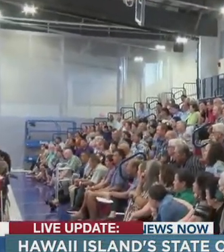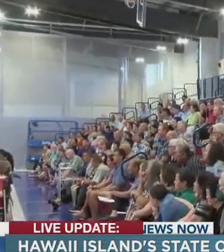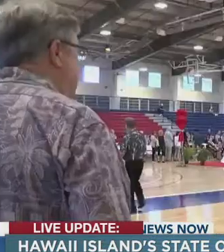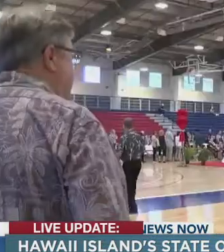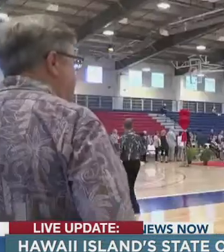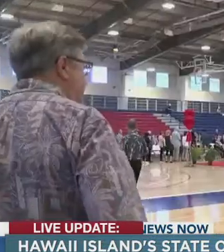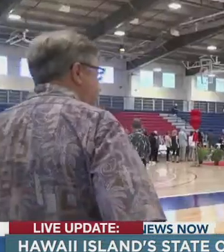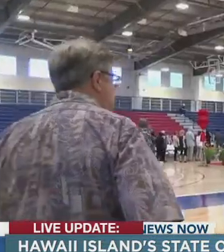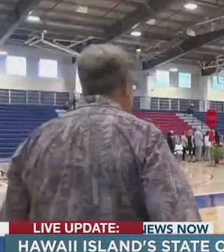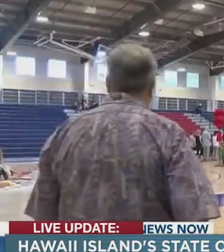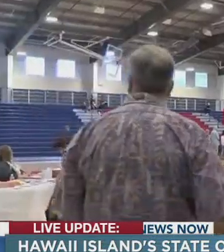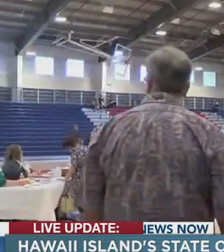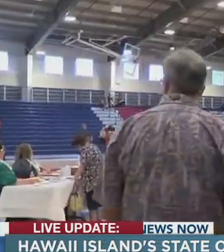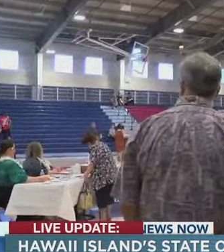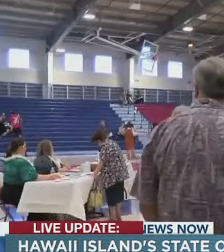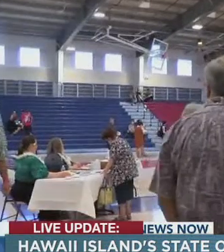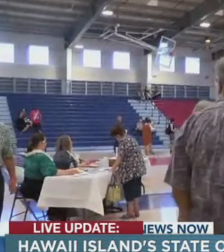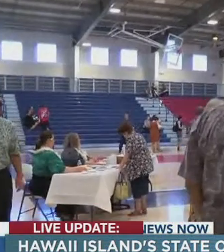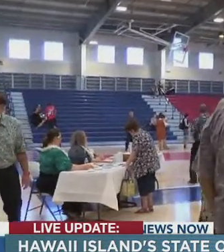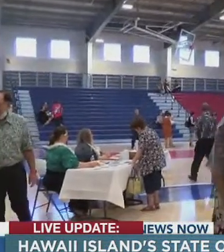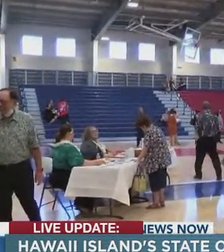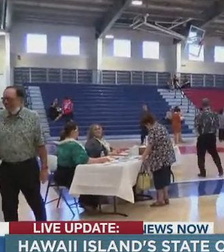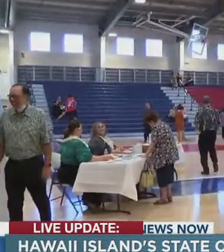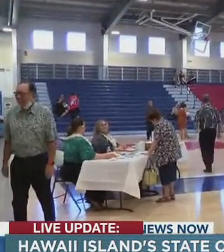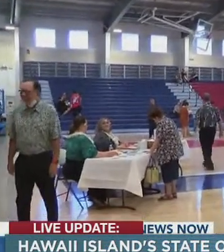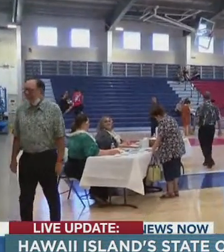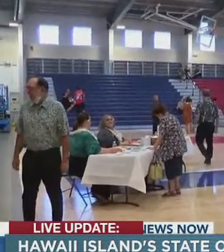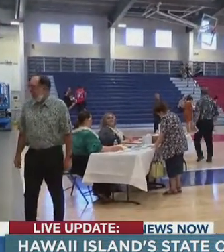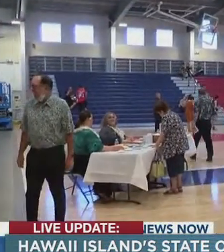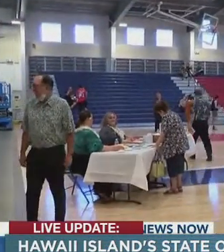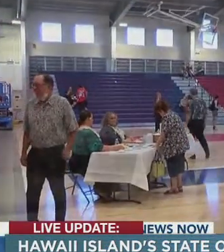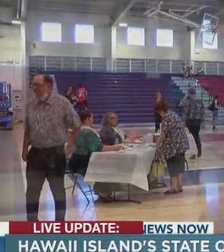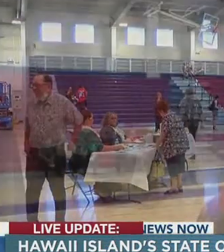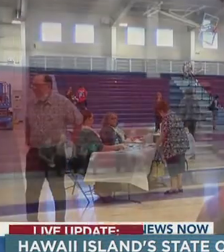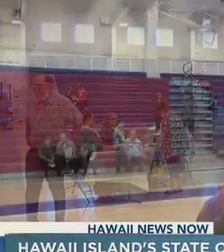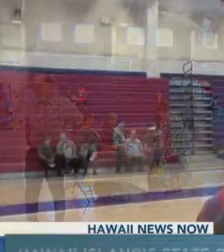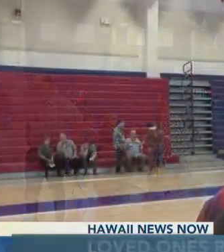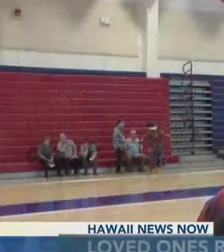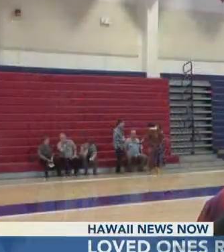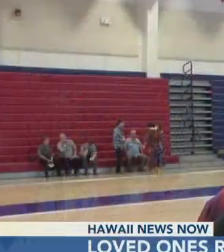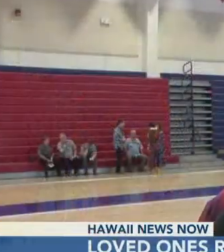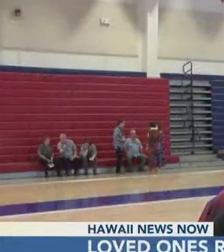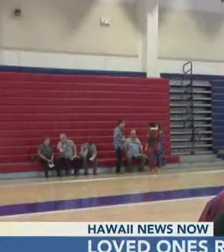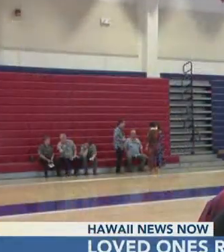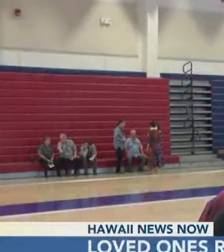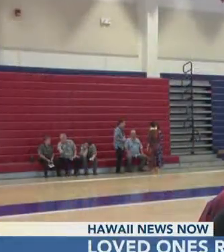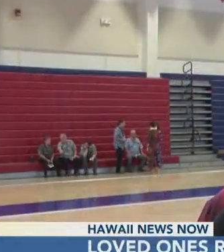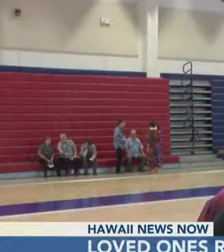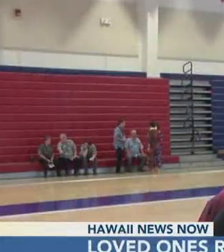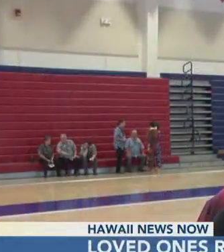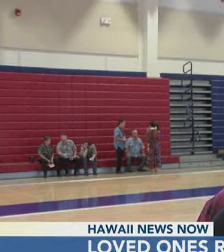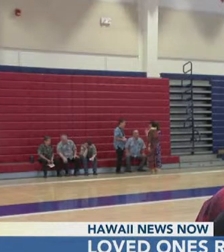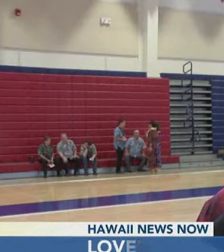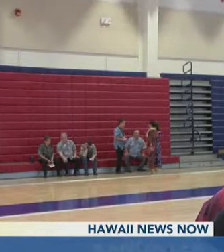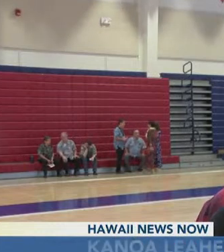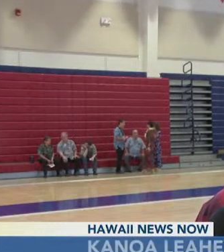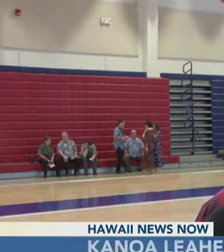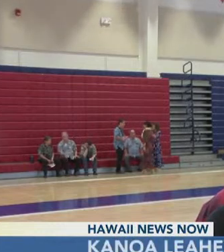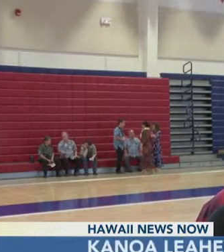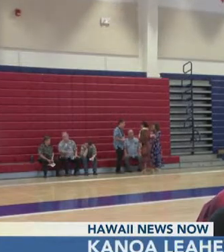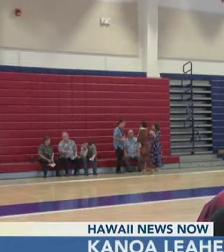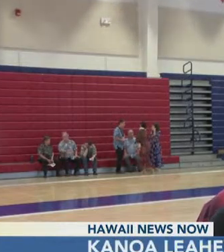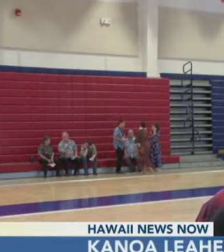Ching Center to pay their respects to Jim and his entire ohana. It's just been really overwhelmingly